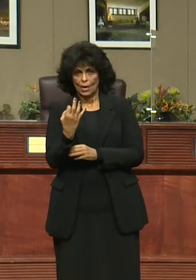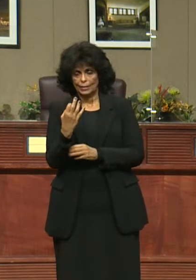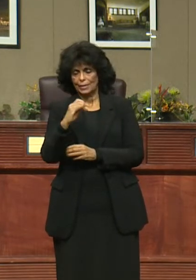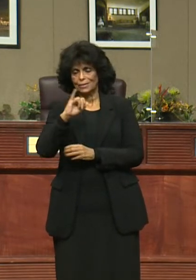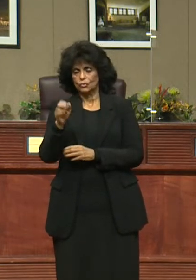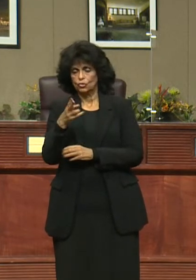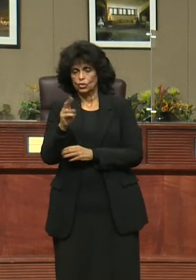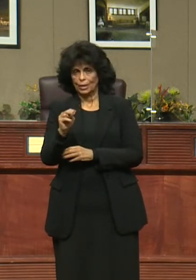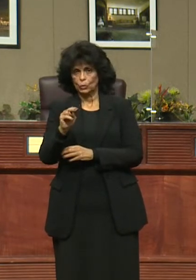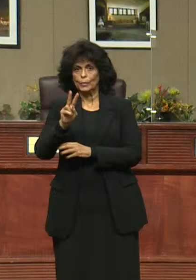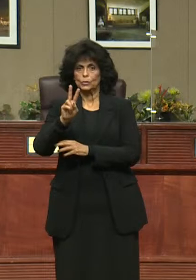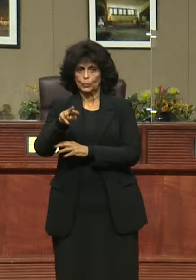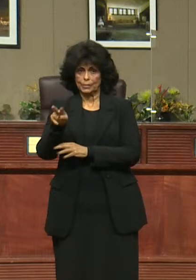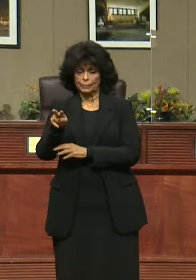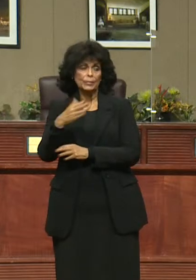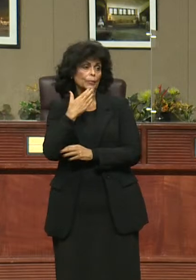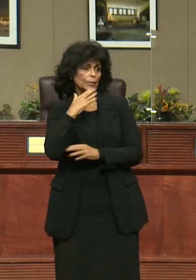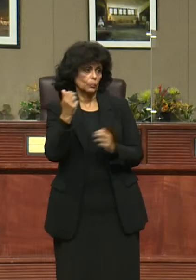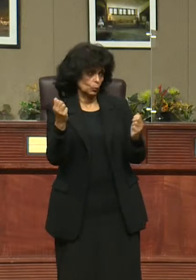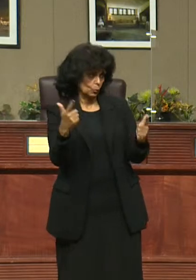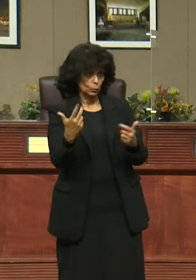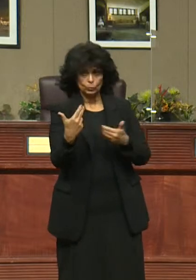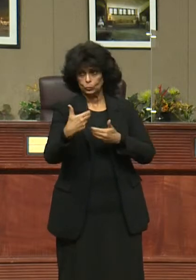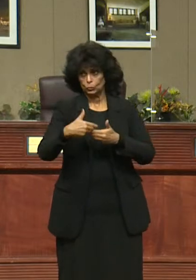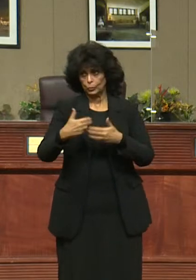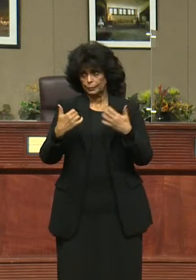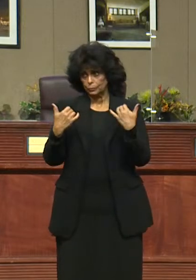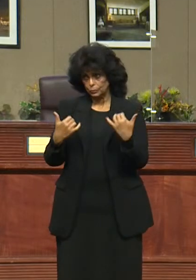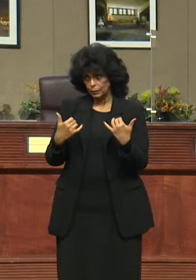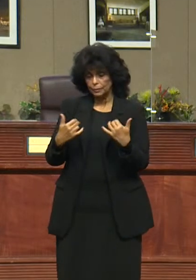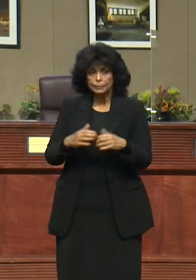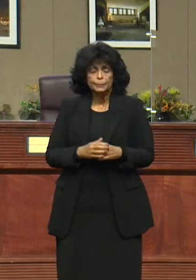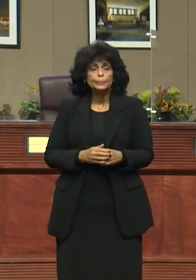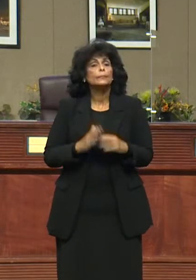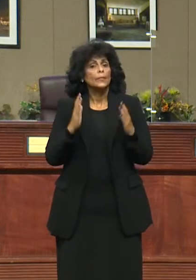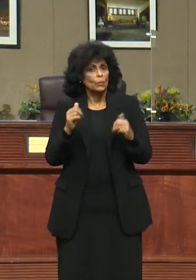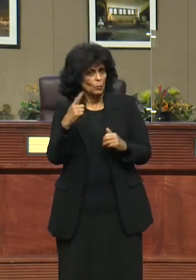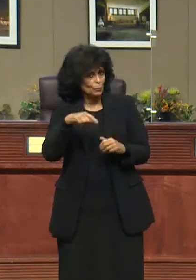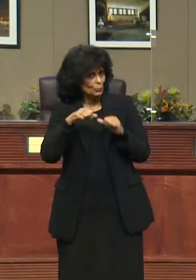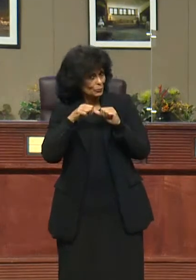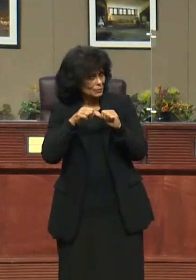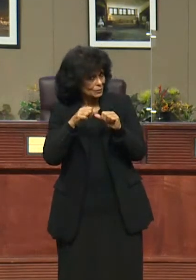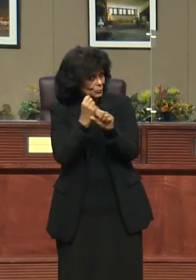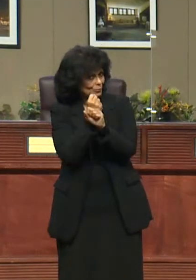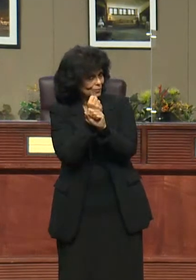So thank you all for joining us here today. We hope that you stay safe.